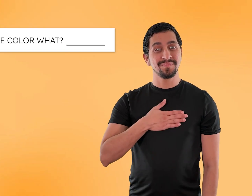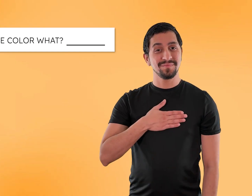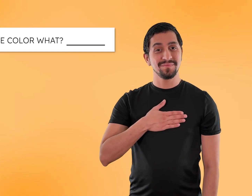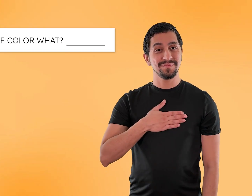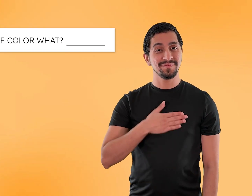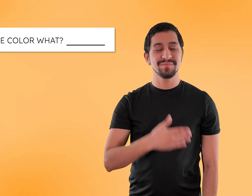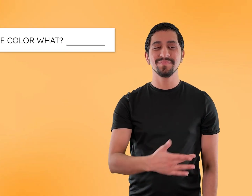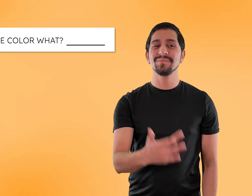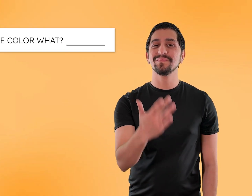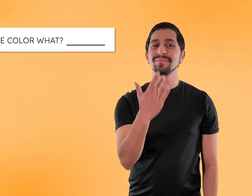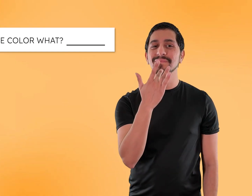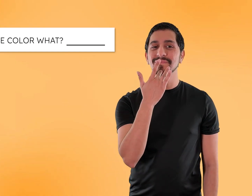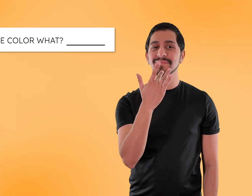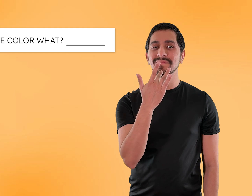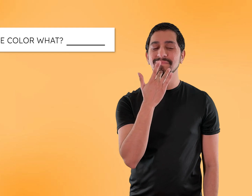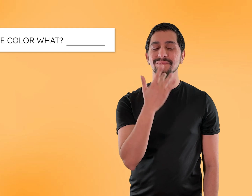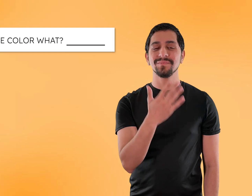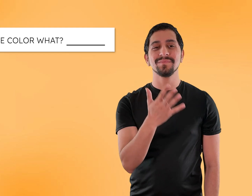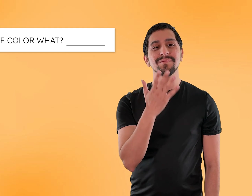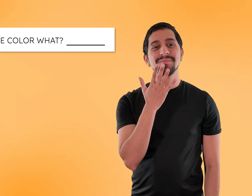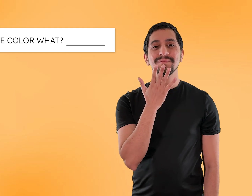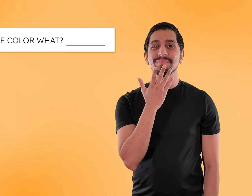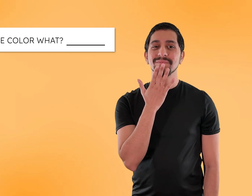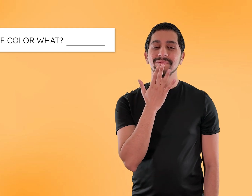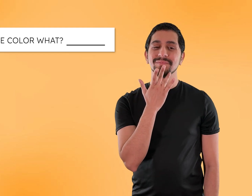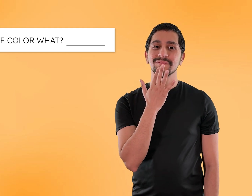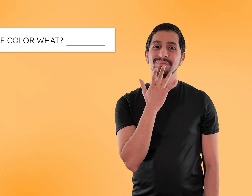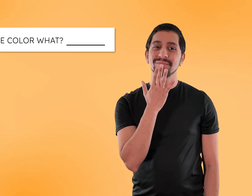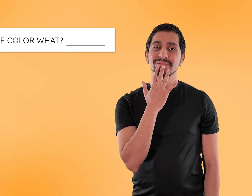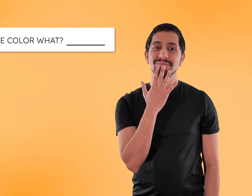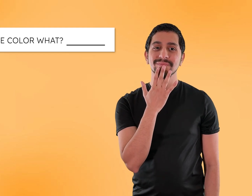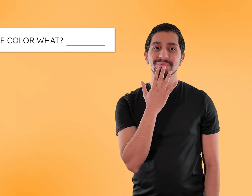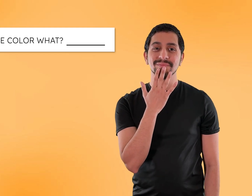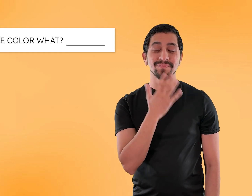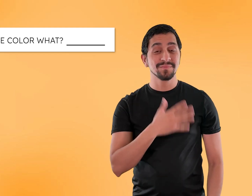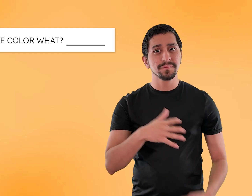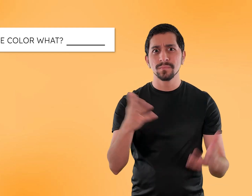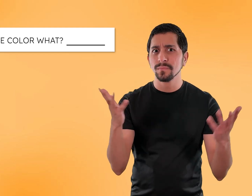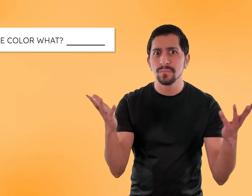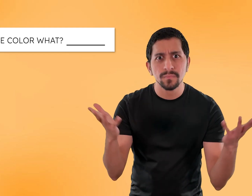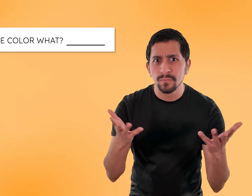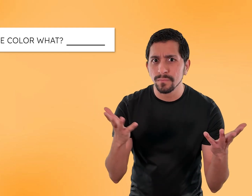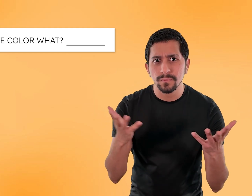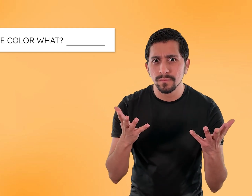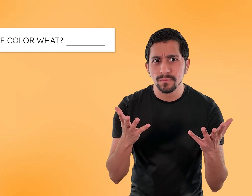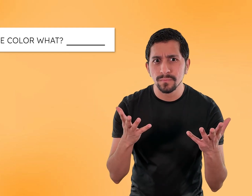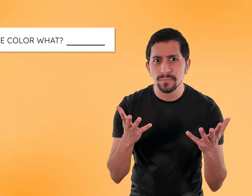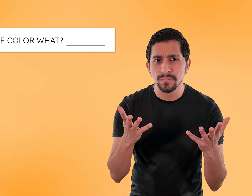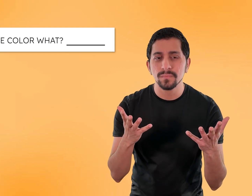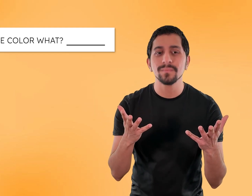My favorite color, what?